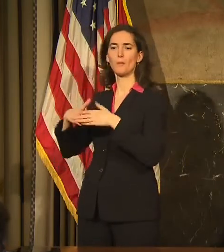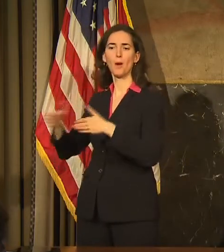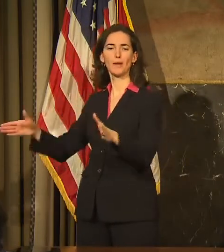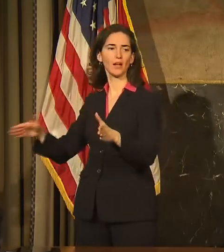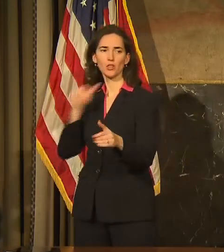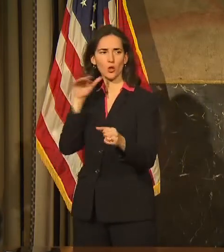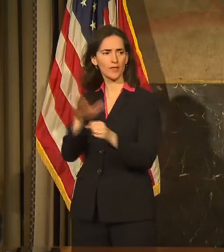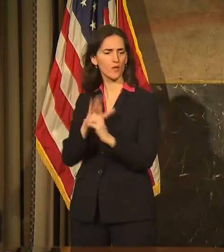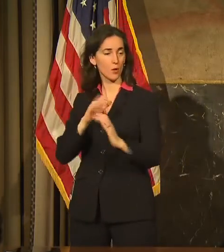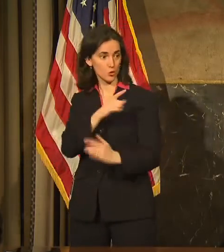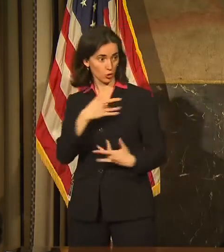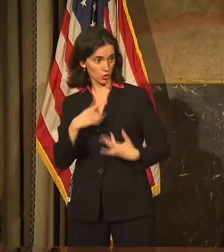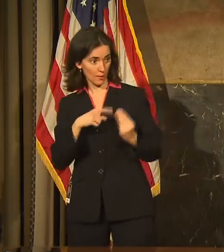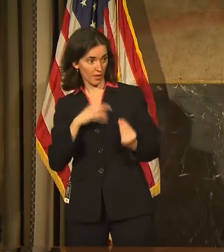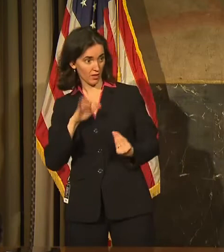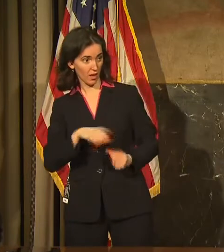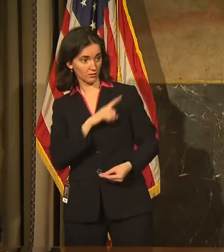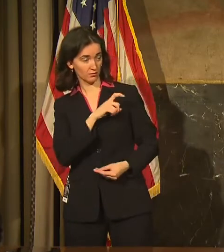well,